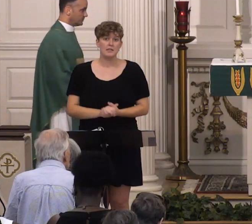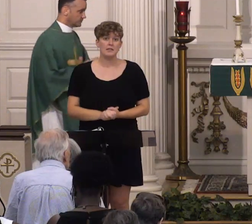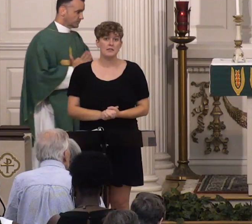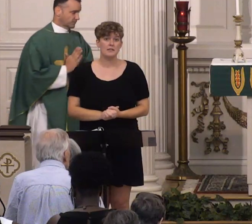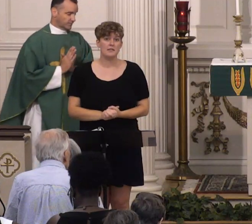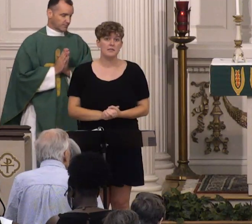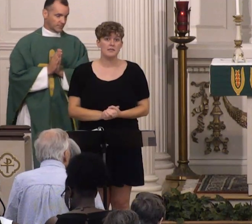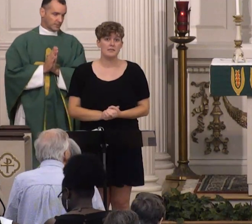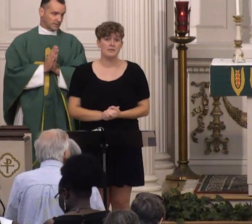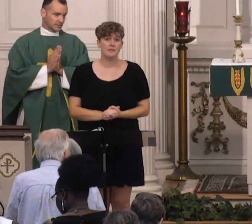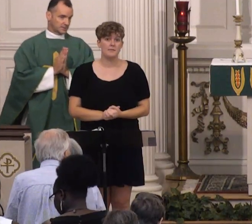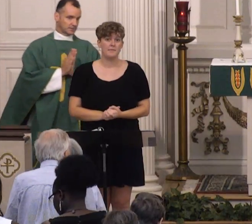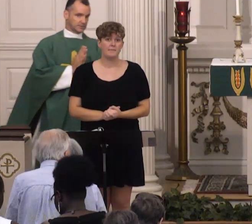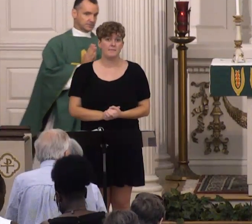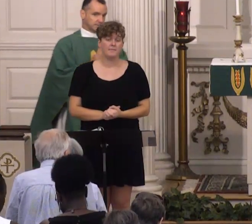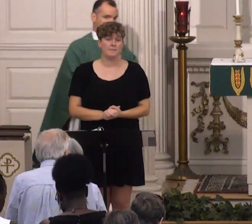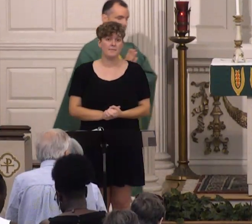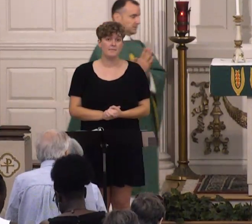Regina.